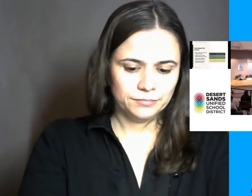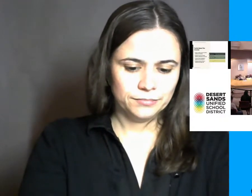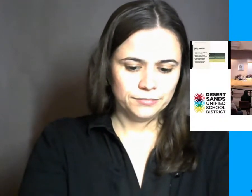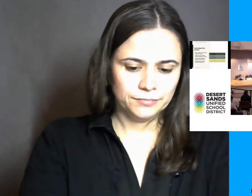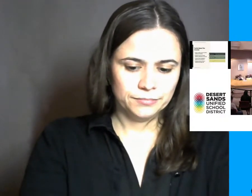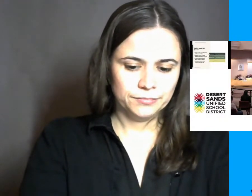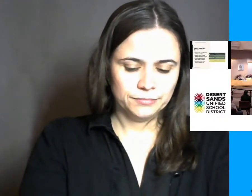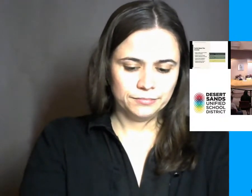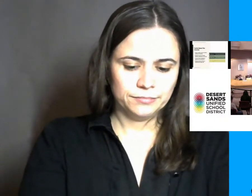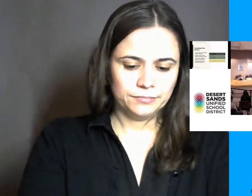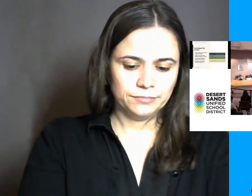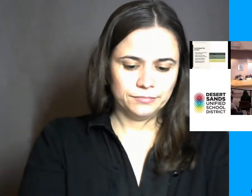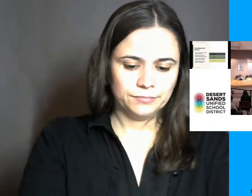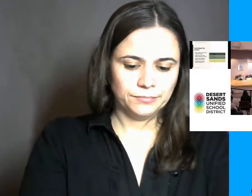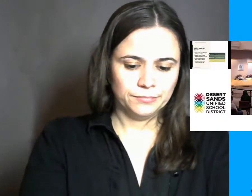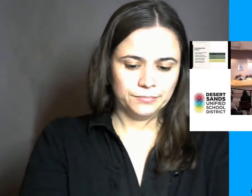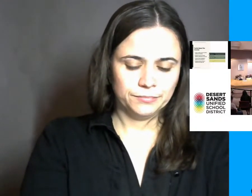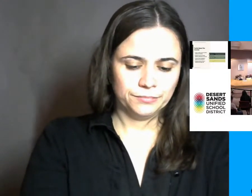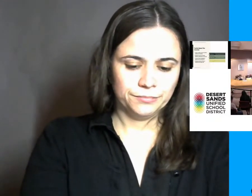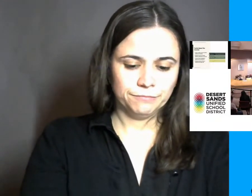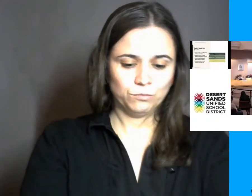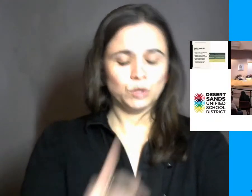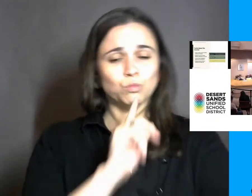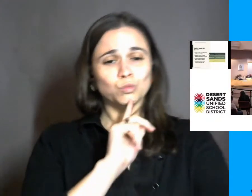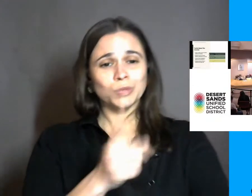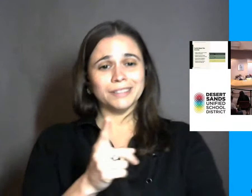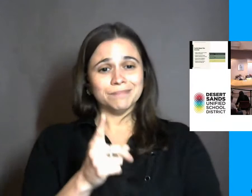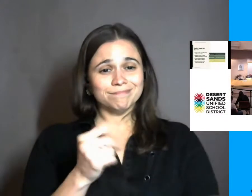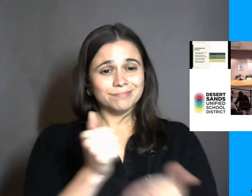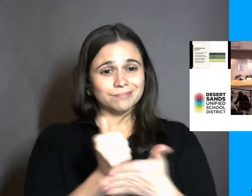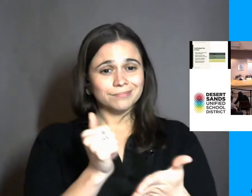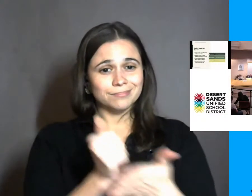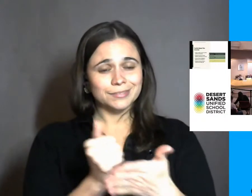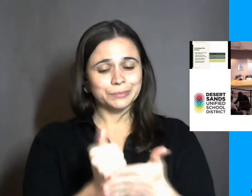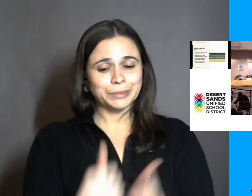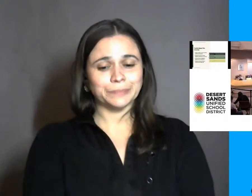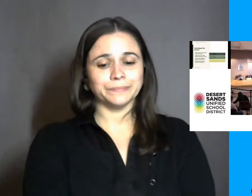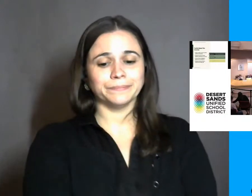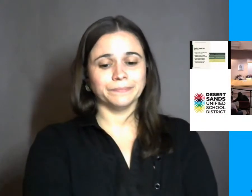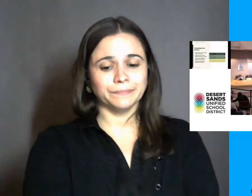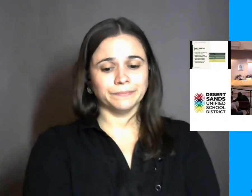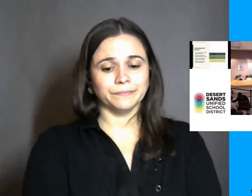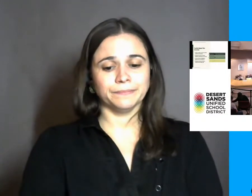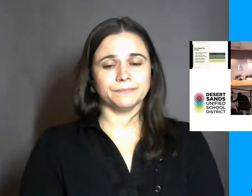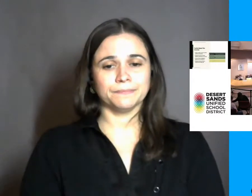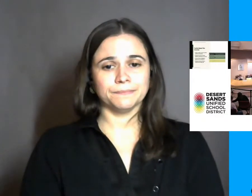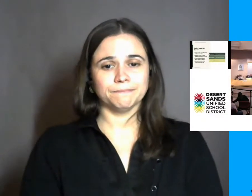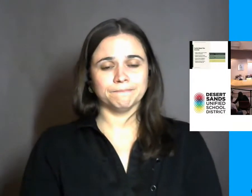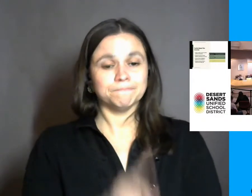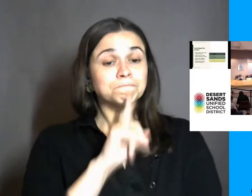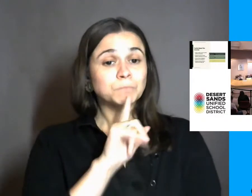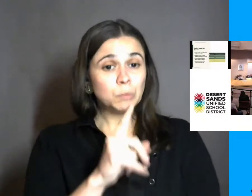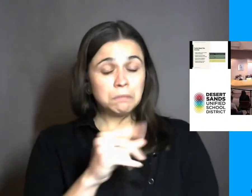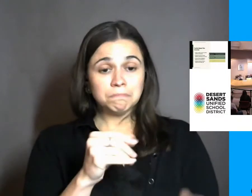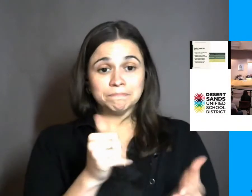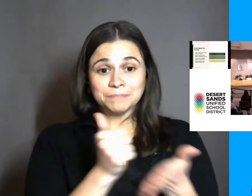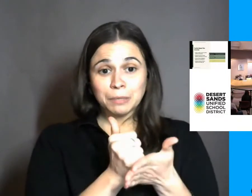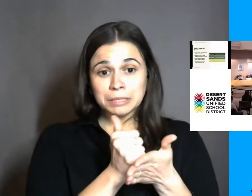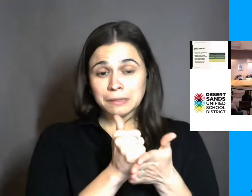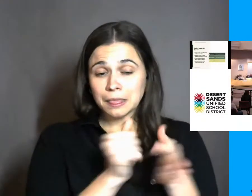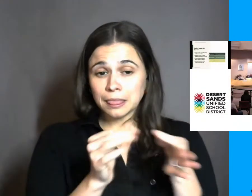for the district as far as the facilities and as far as the education. It's that roadmap that we use, as Mrs. Jonathan mentioned,